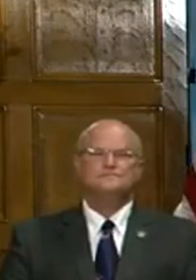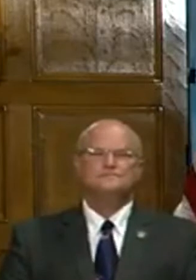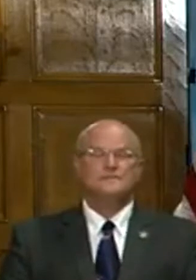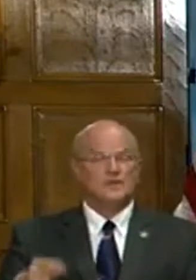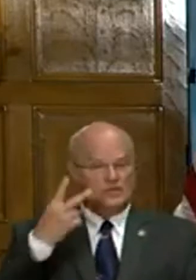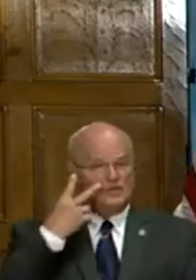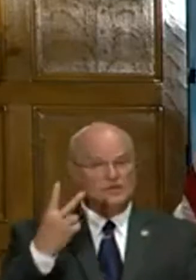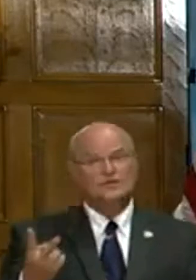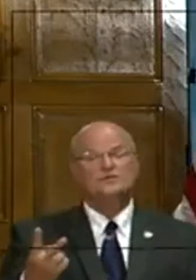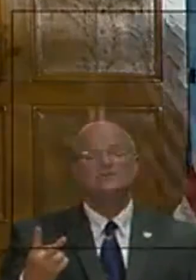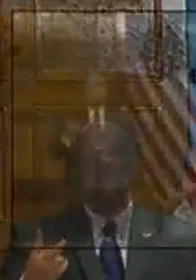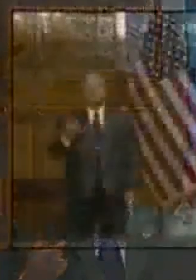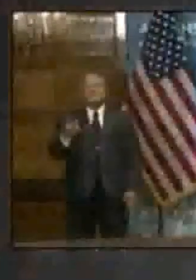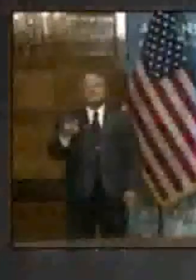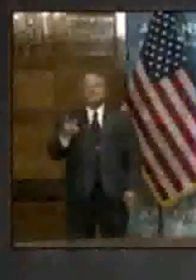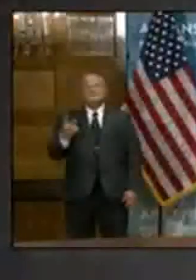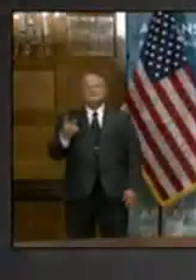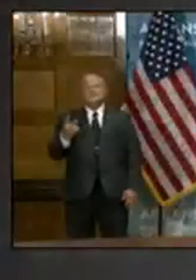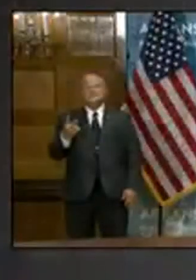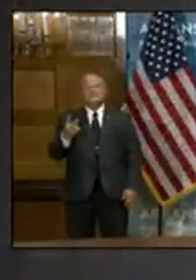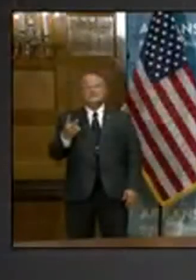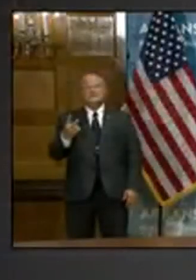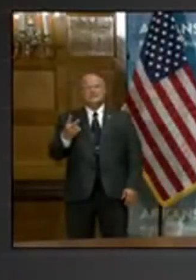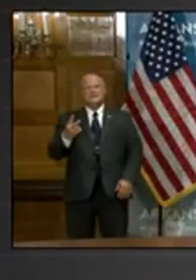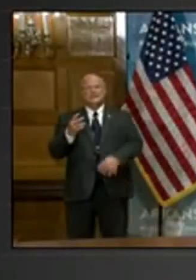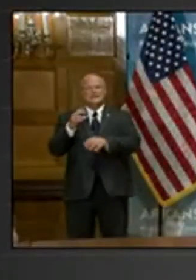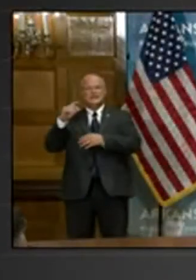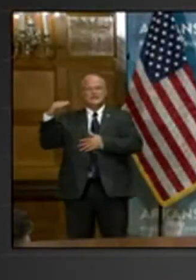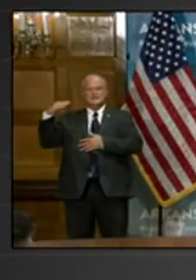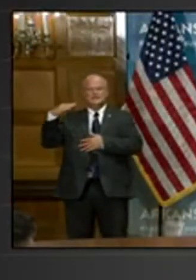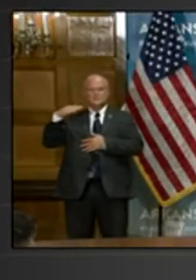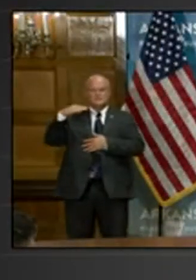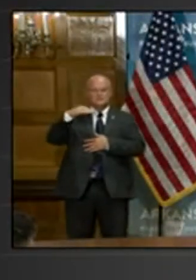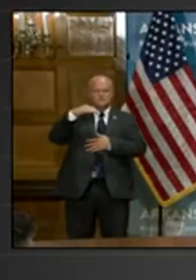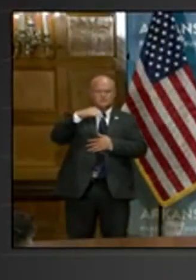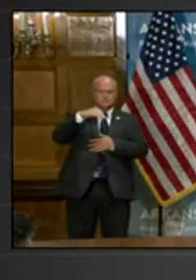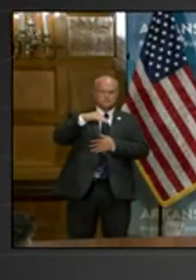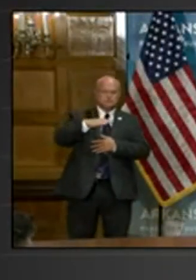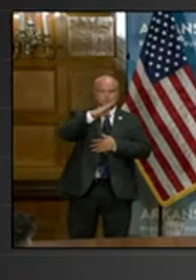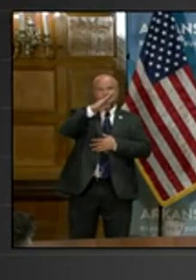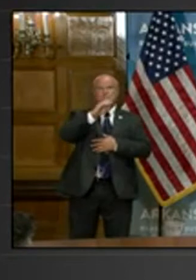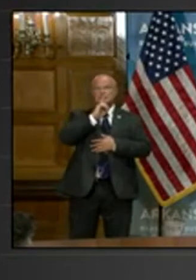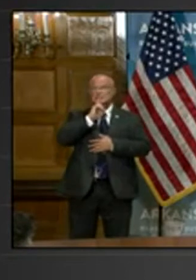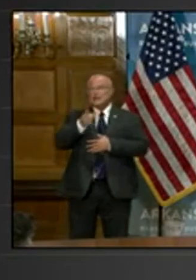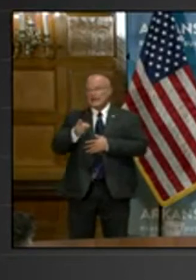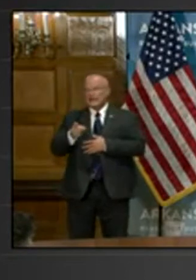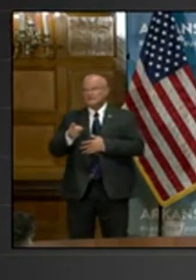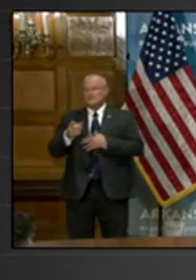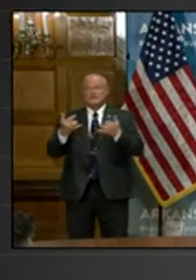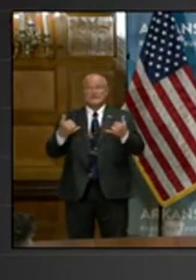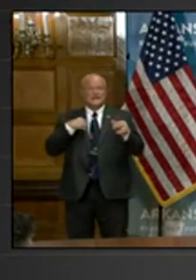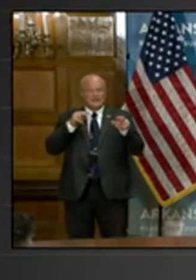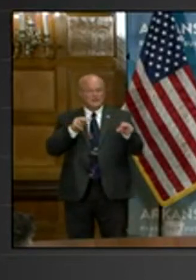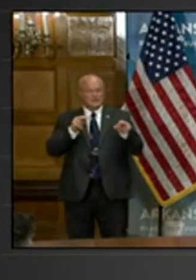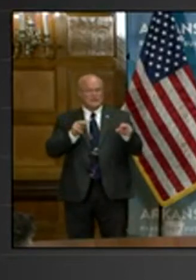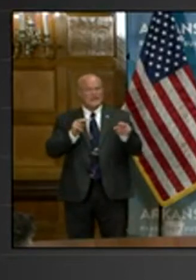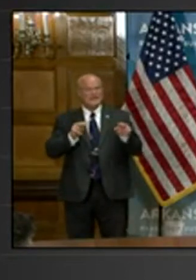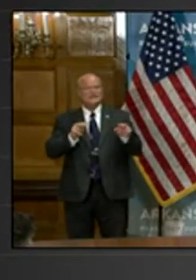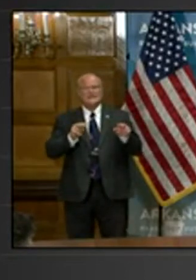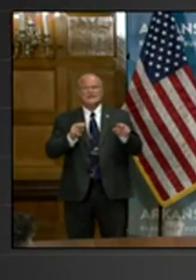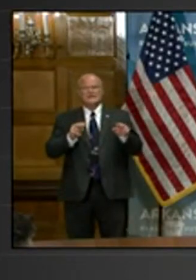you can see the downward trend, and then we had this high day, which is actually, now that I look at